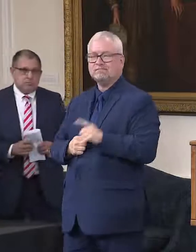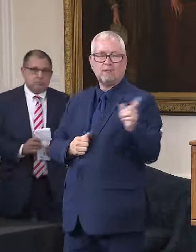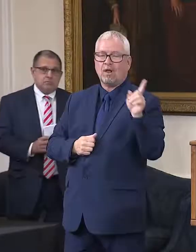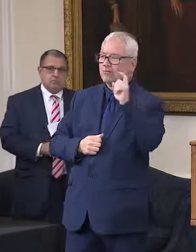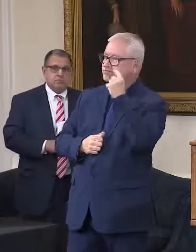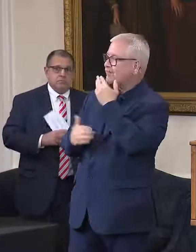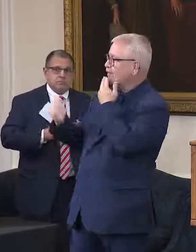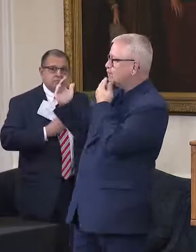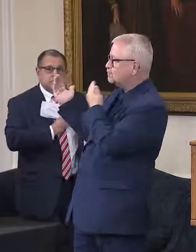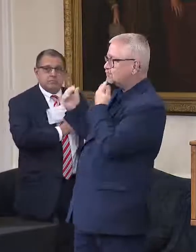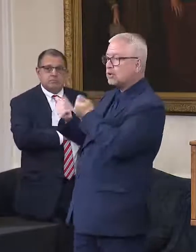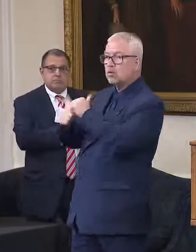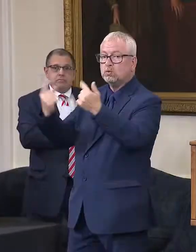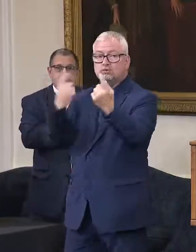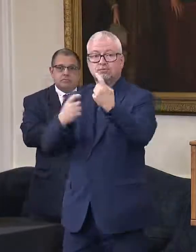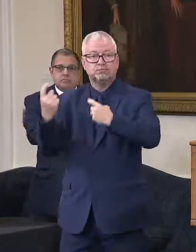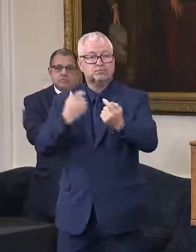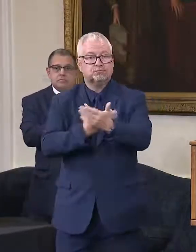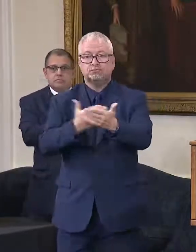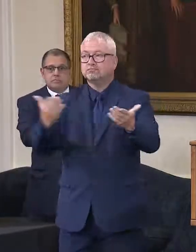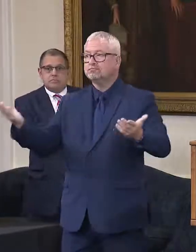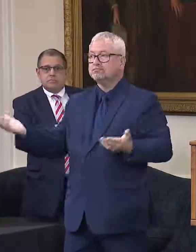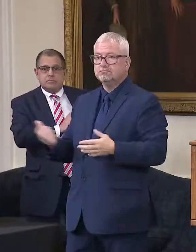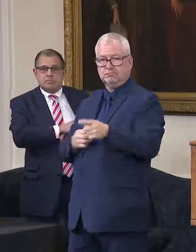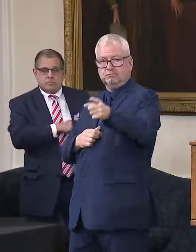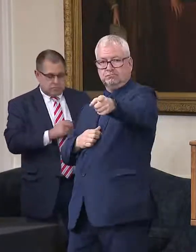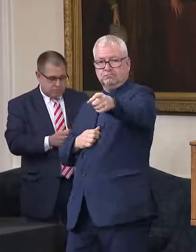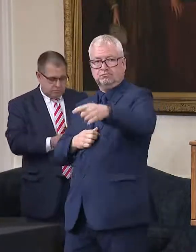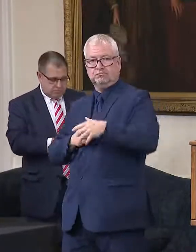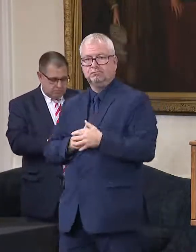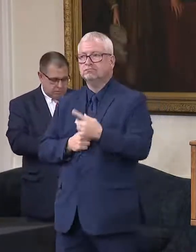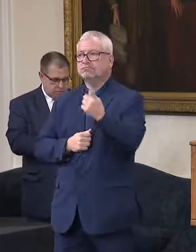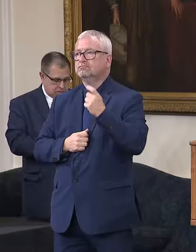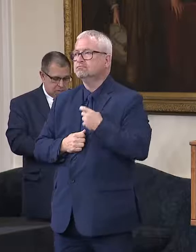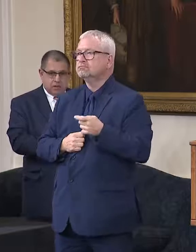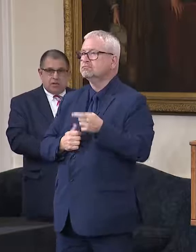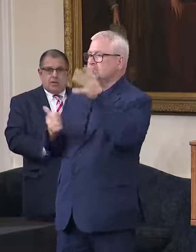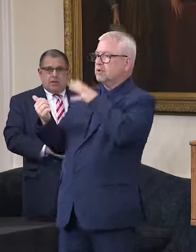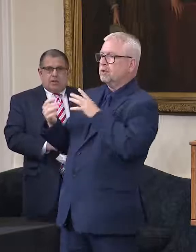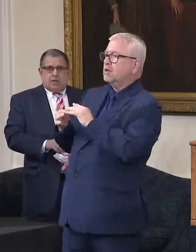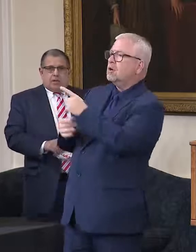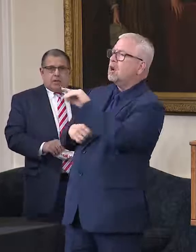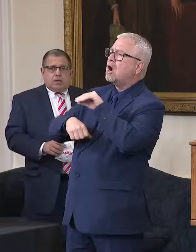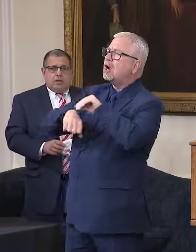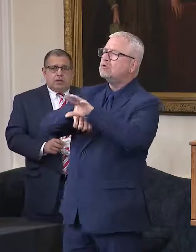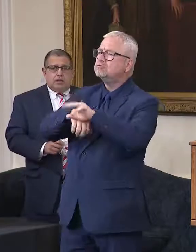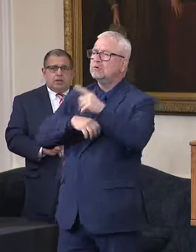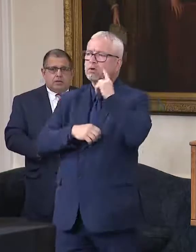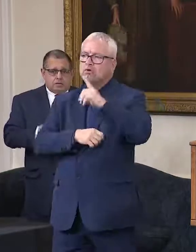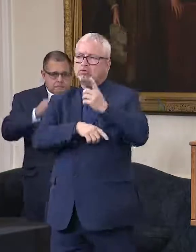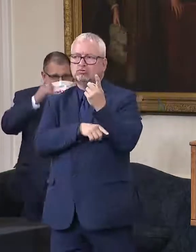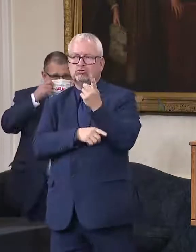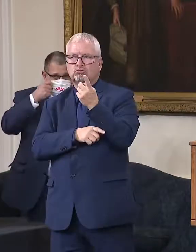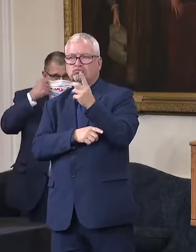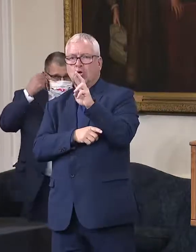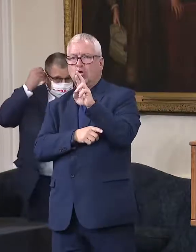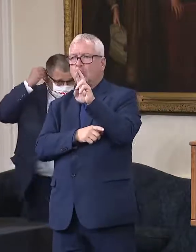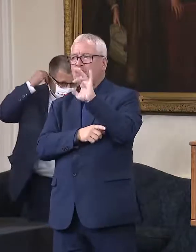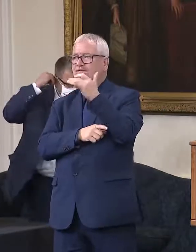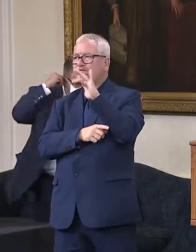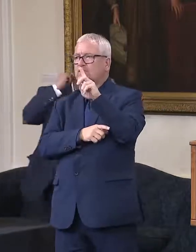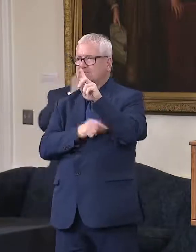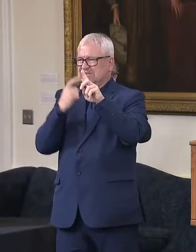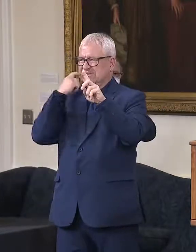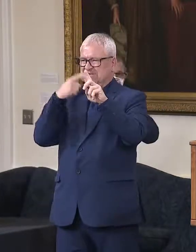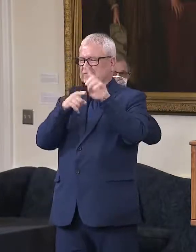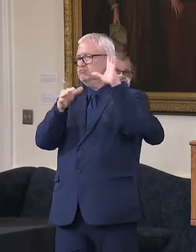Governor, your advisor, Dr. Redfield, was on TV in the last few days saying that roughly 40% of the